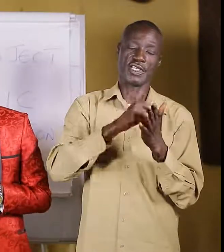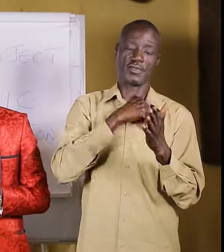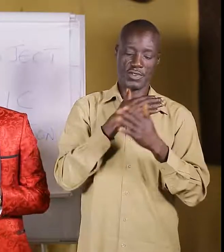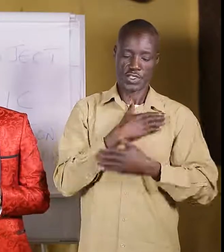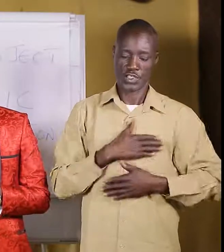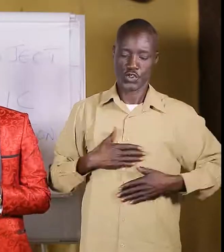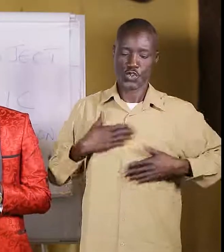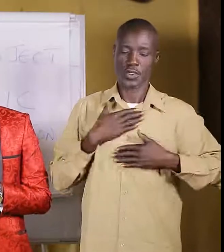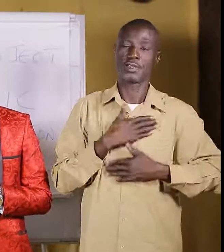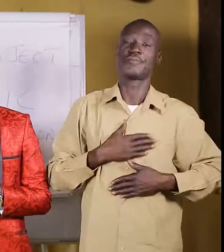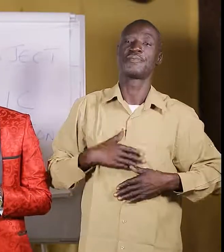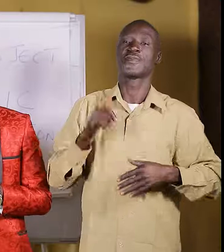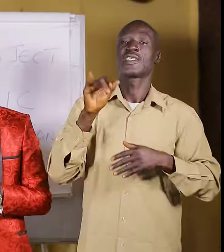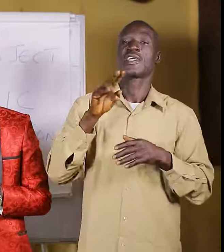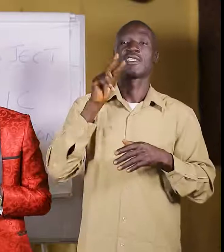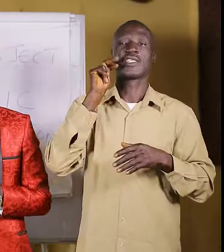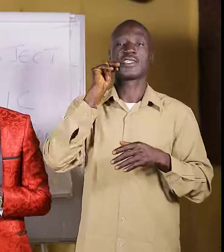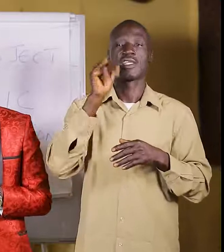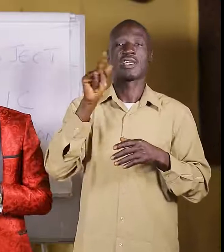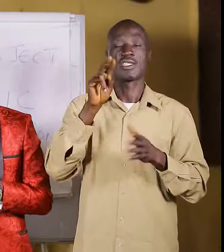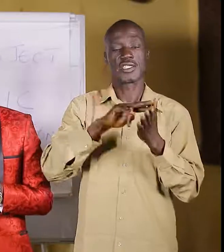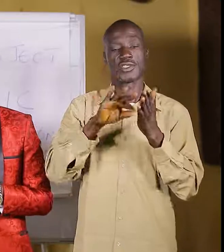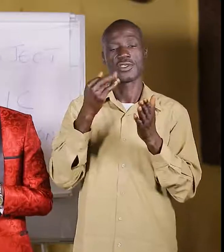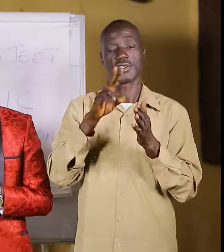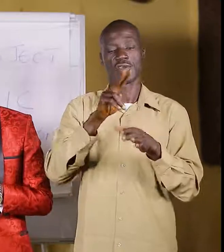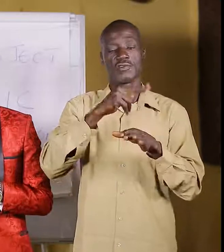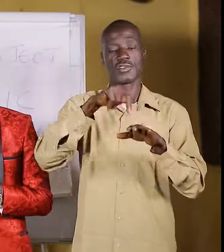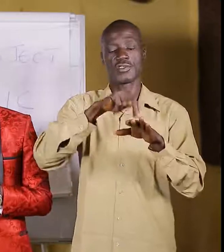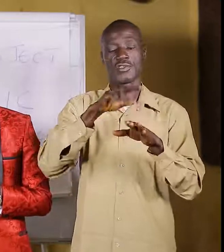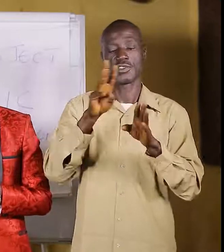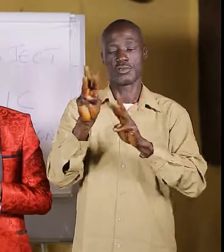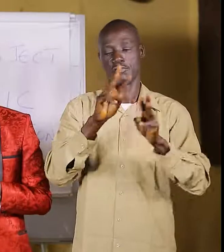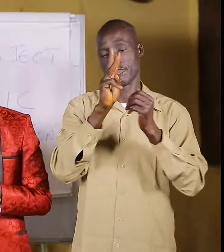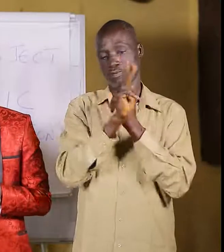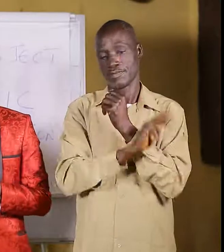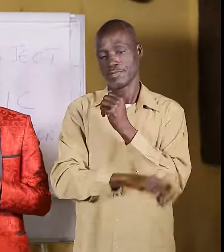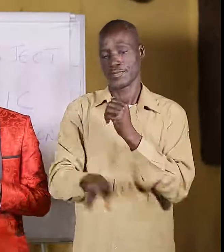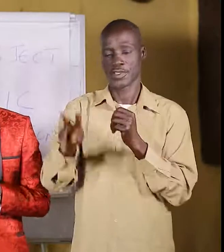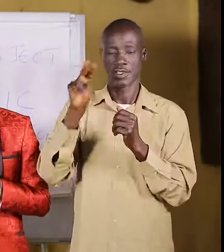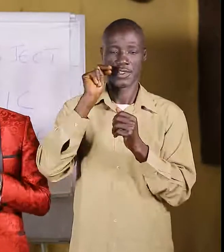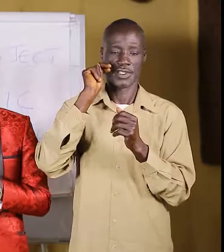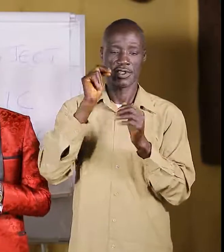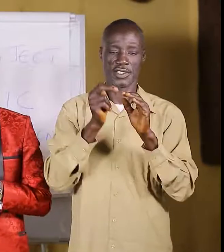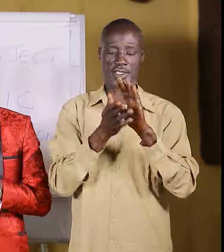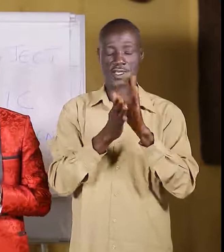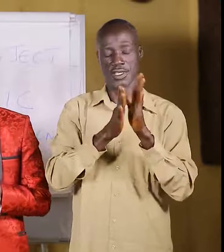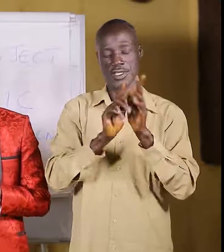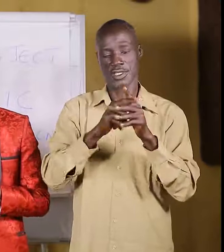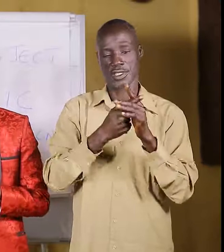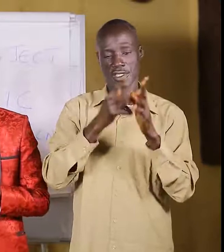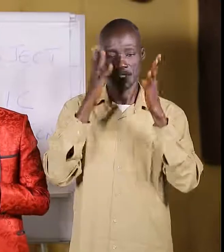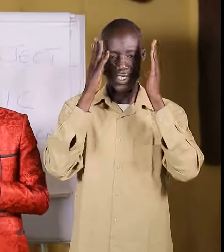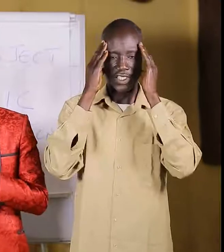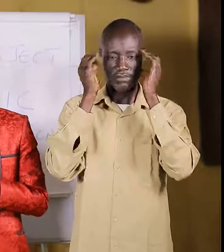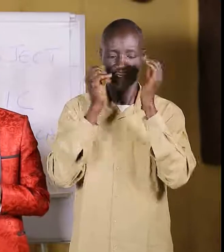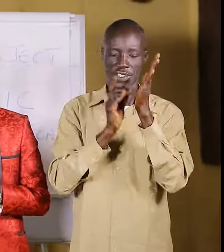enjoyed as Nigerians as a result of nationalistic movements. Nigeria began to experience development in various